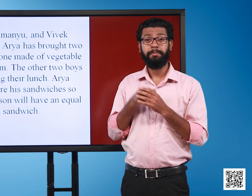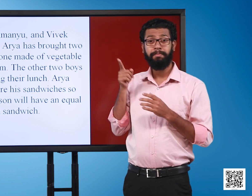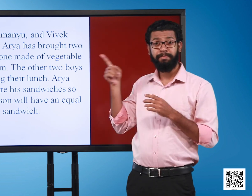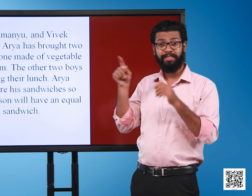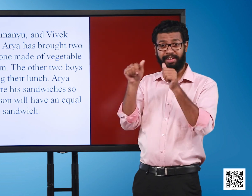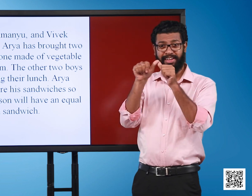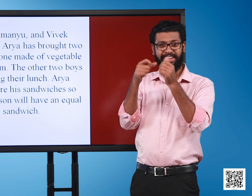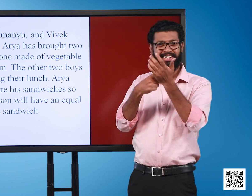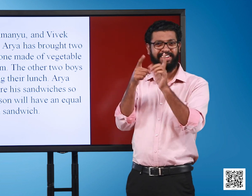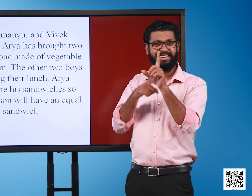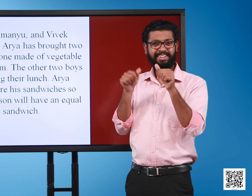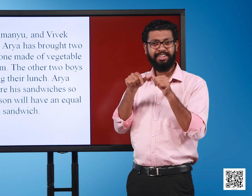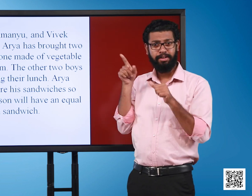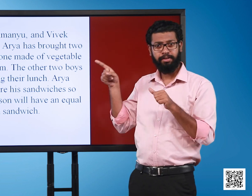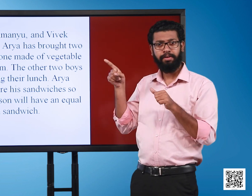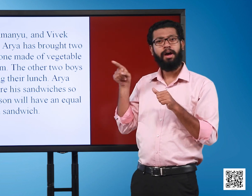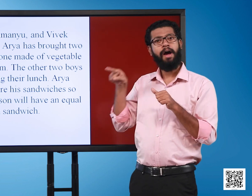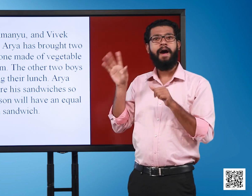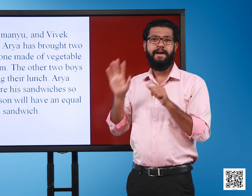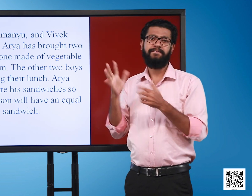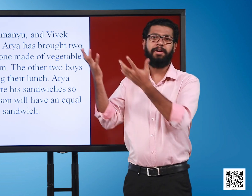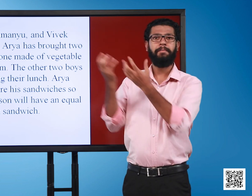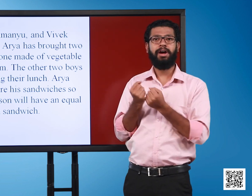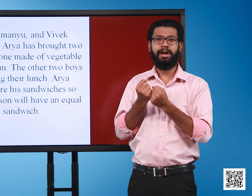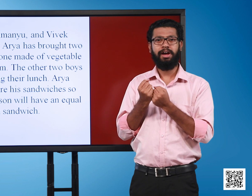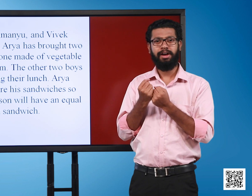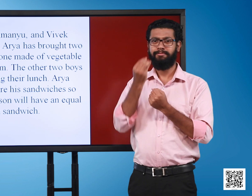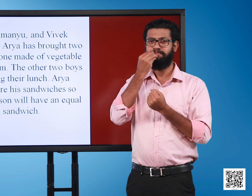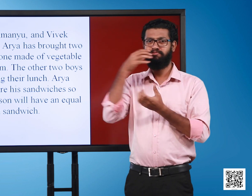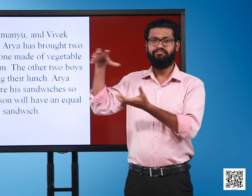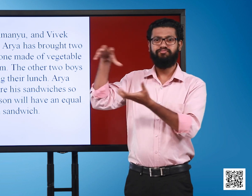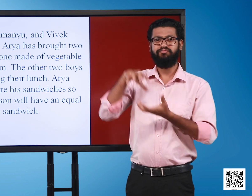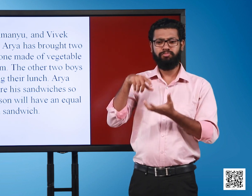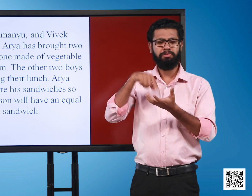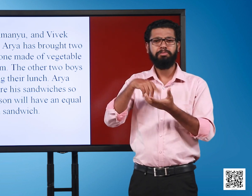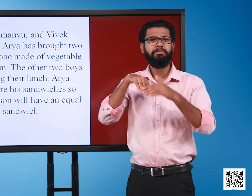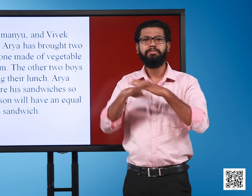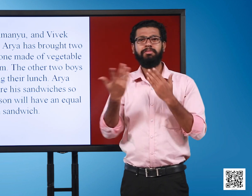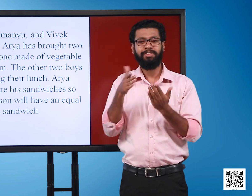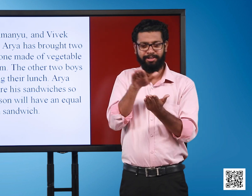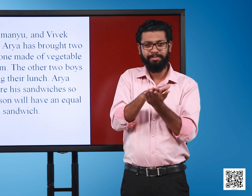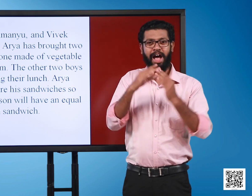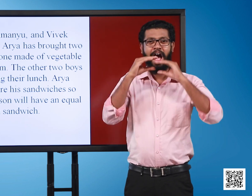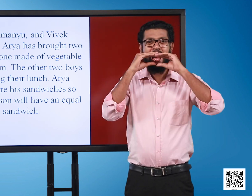Arya has brought 2 sandwiches, one made of vegetable and one of jam.